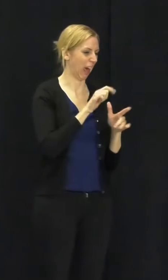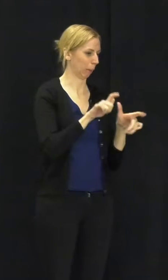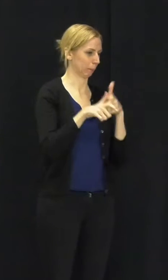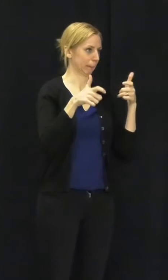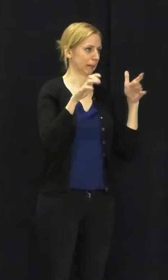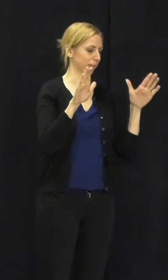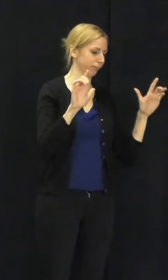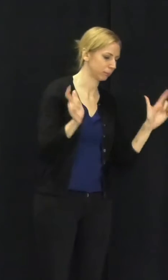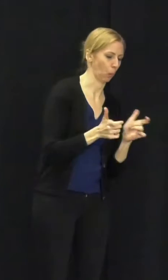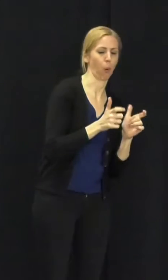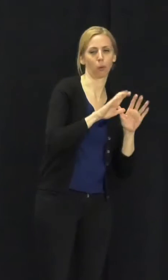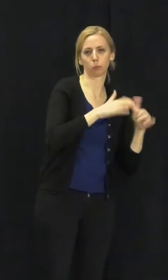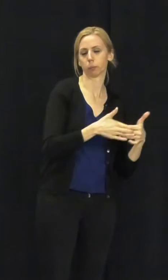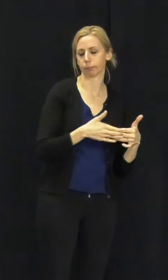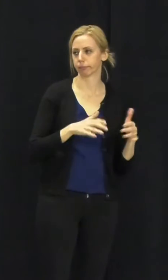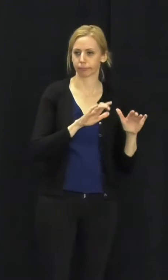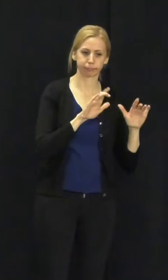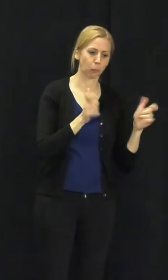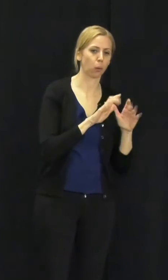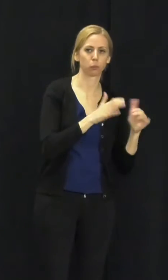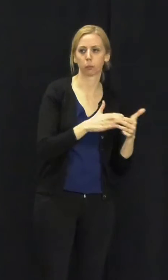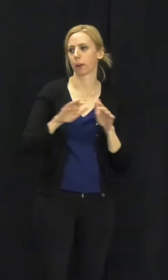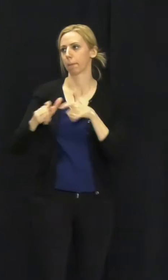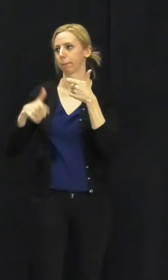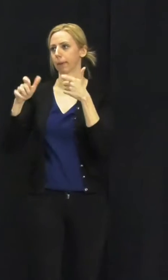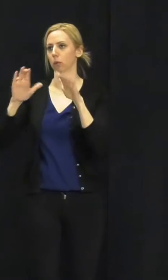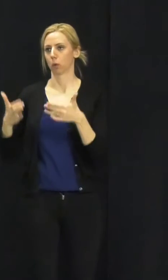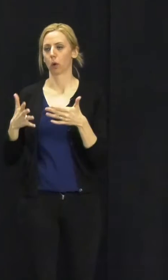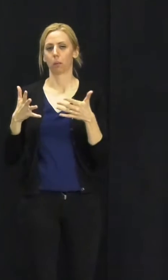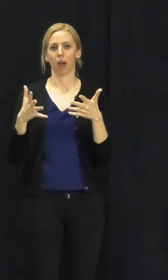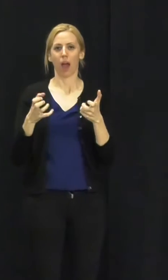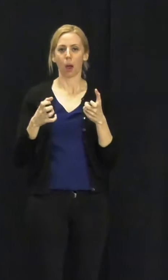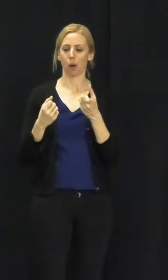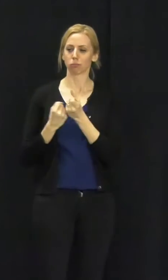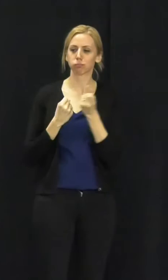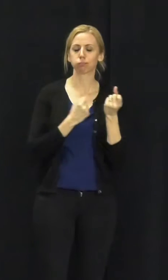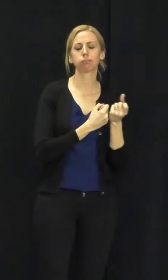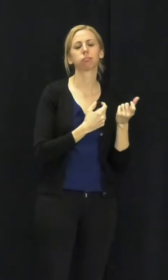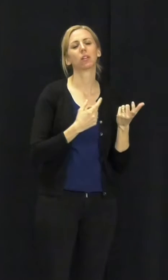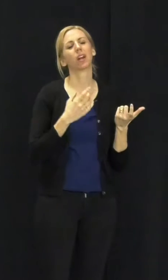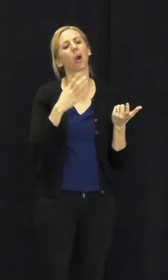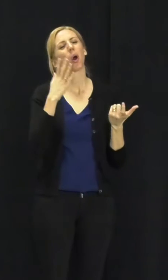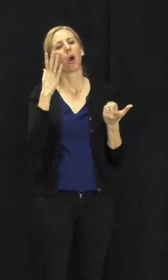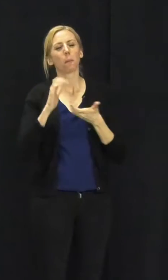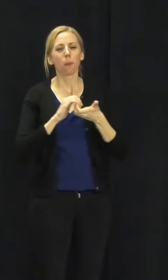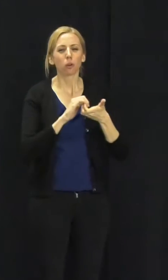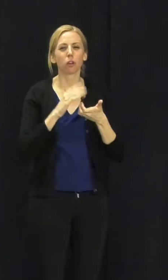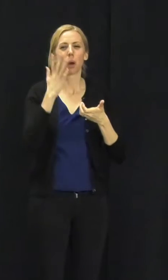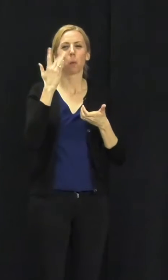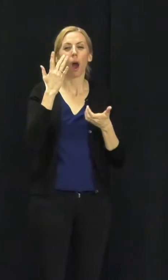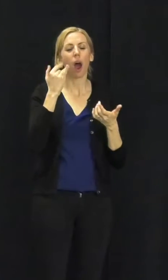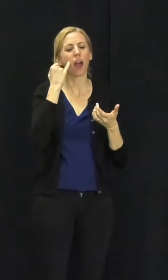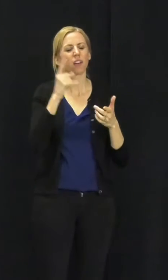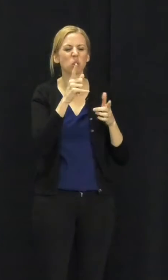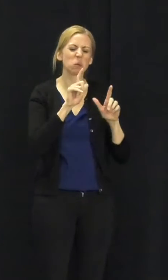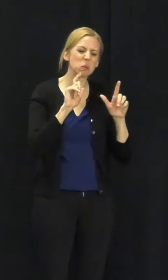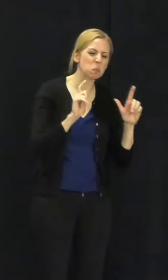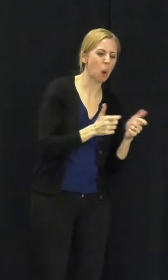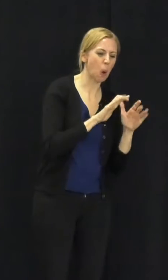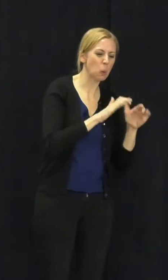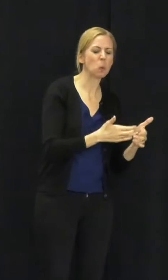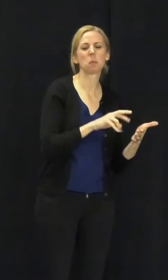What about that number? You know, we were really challenging this data, I think, in a really robust and healthy way. We're all being super polite now,